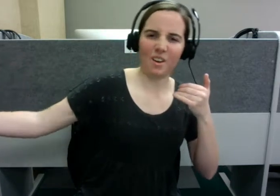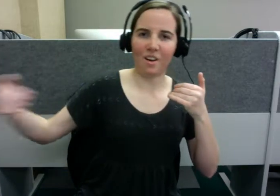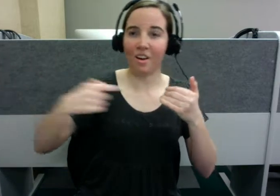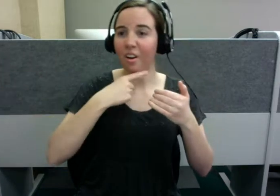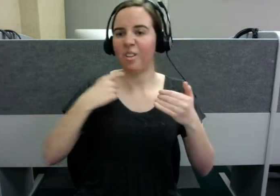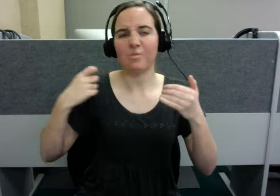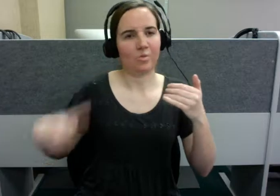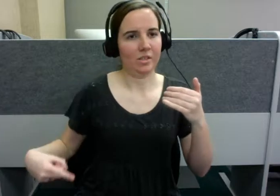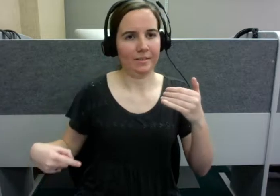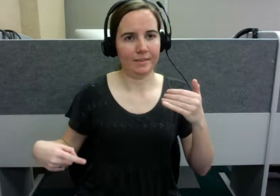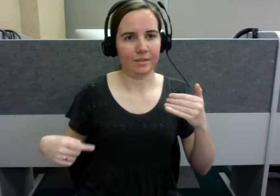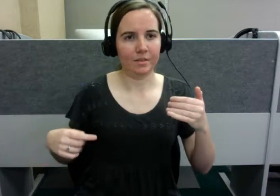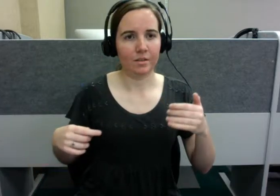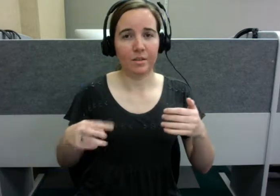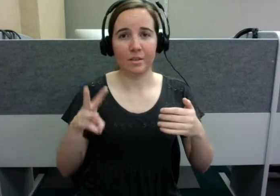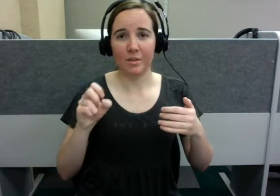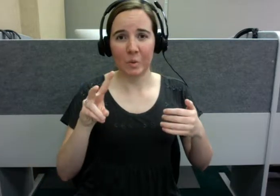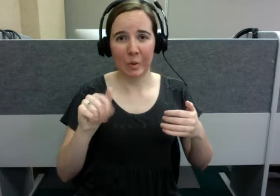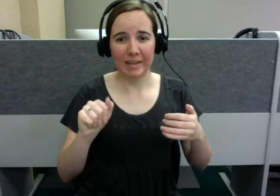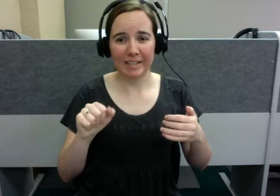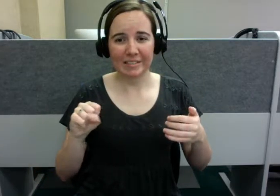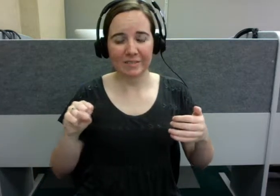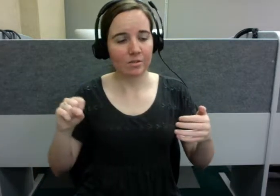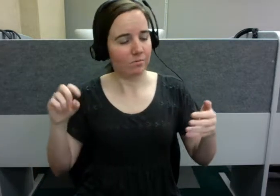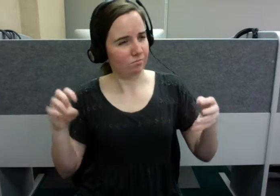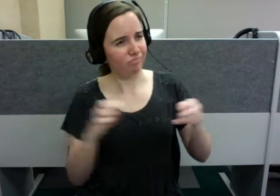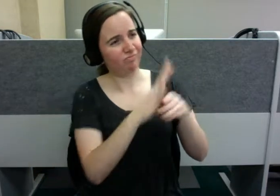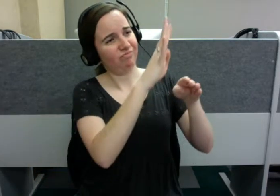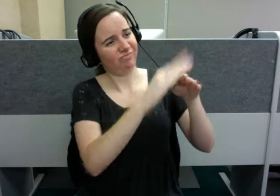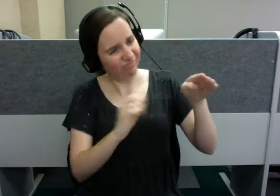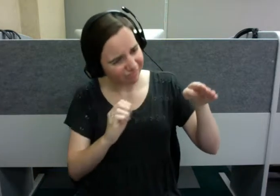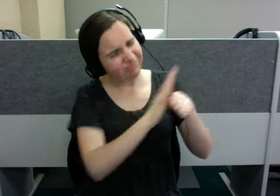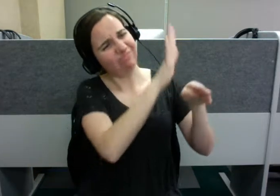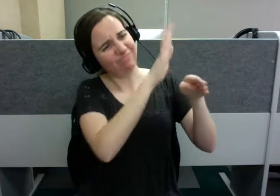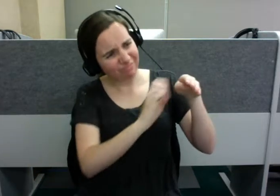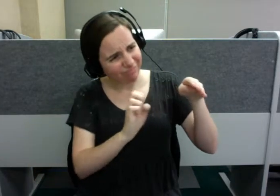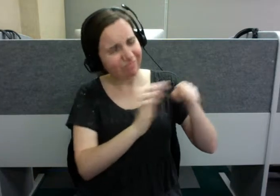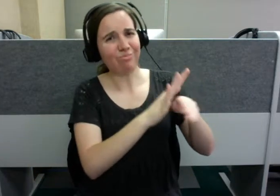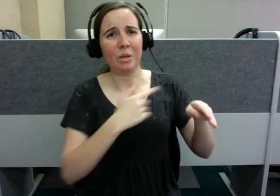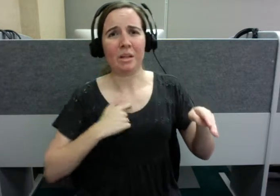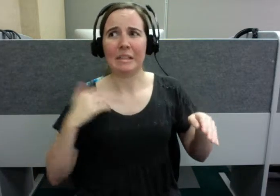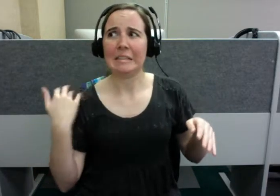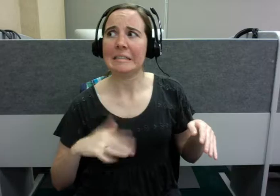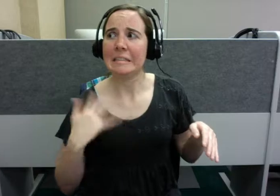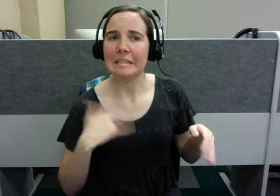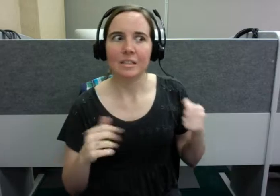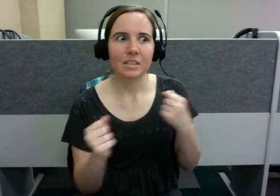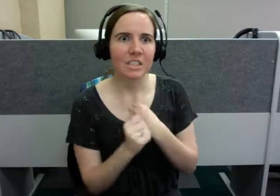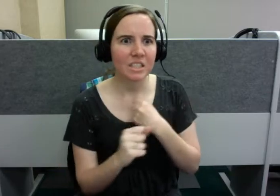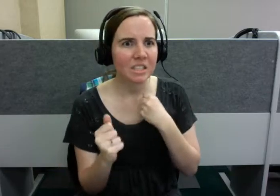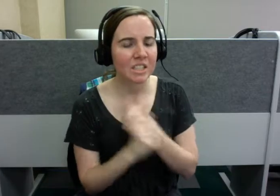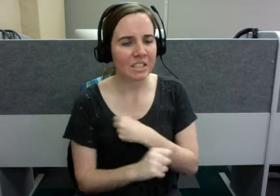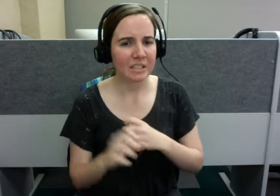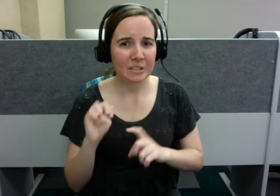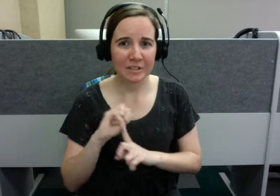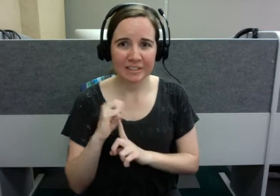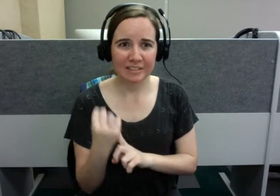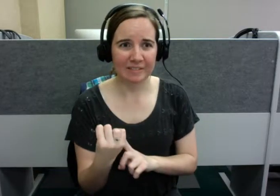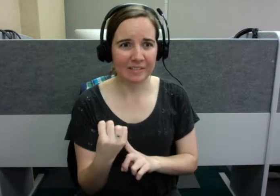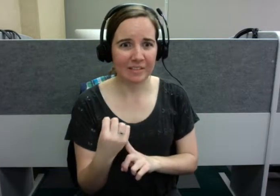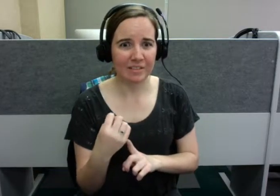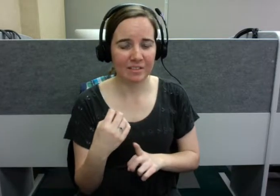50-foot seas, big waves, green water coming over the wheelhouse, right? Most hazardous environment I'd ever seen, and I was back with a guy